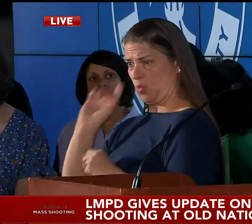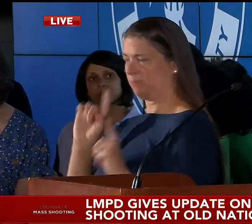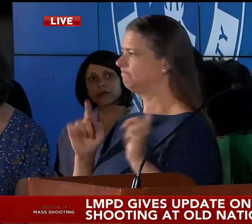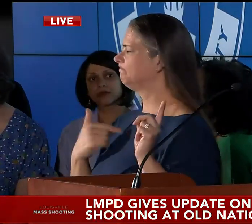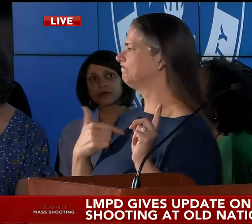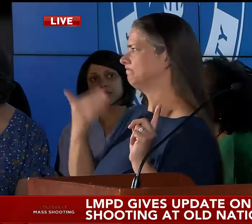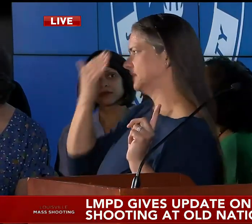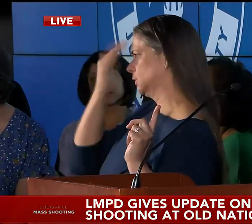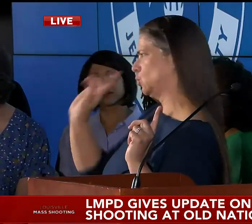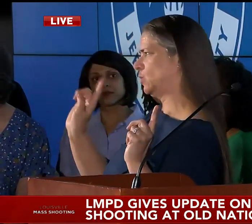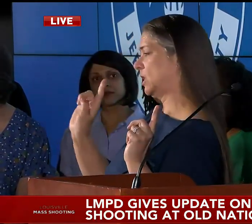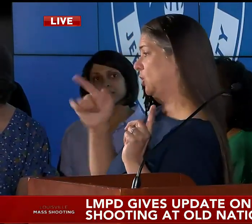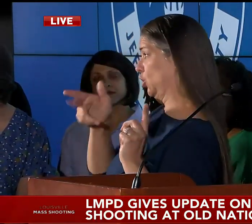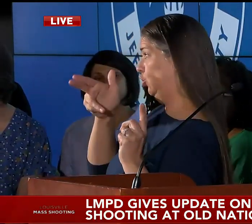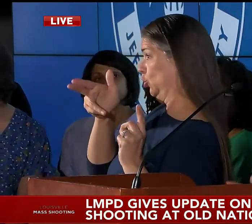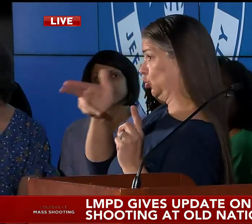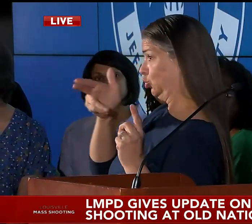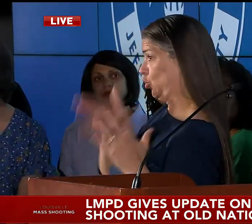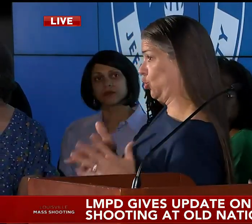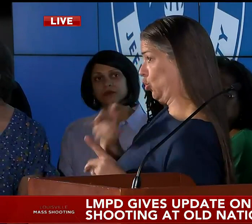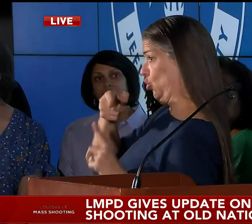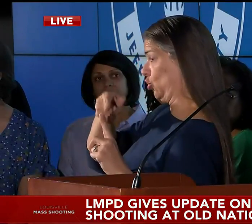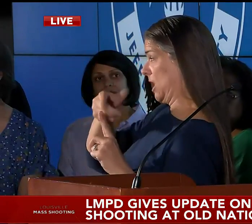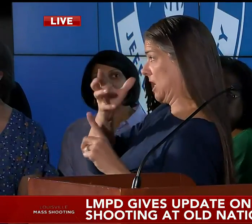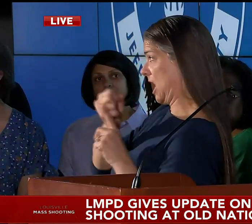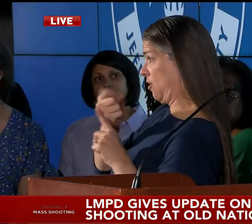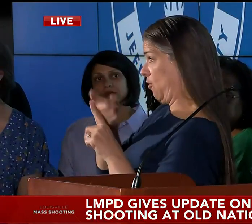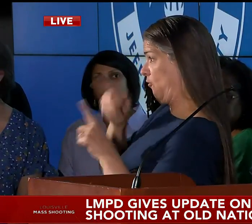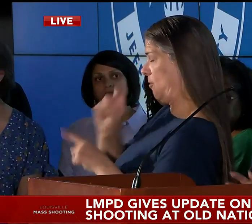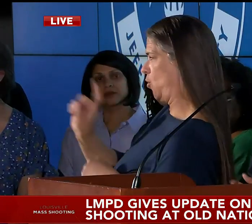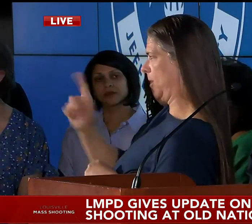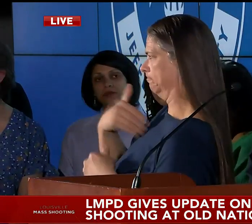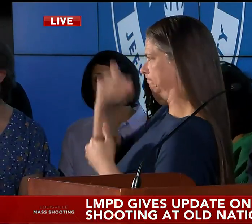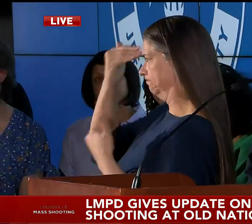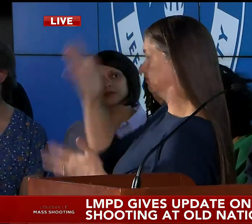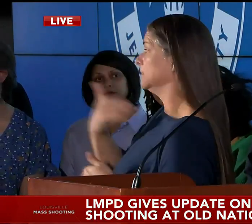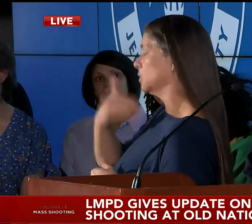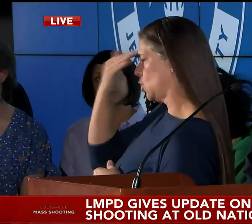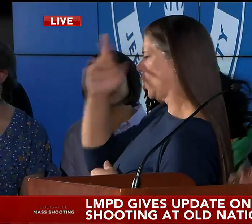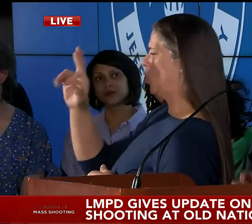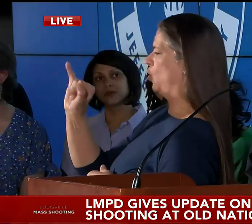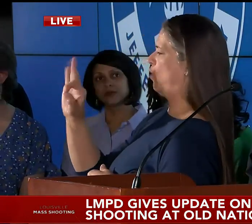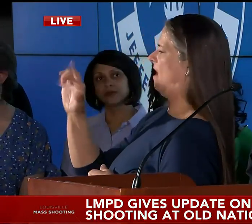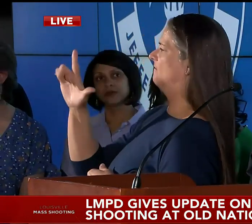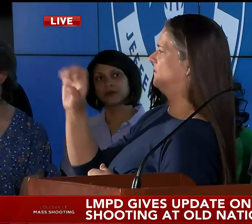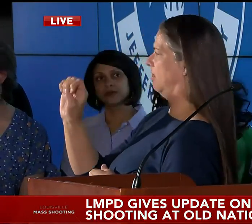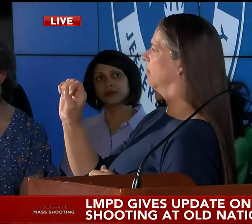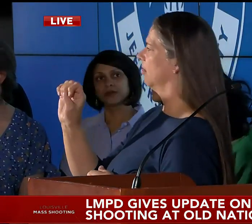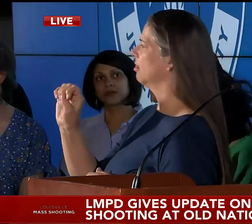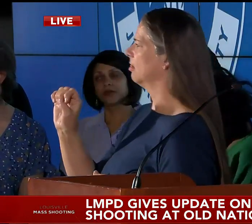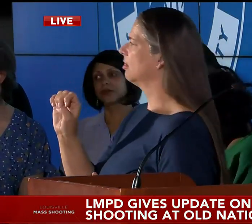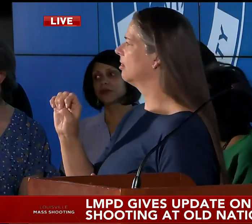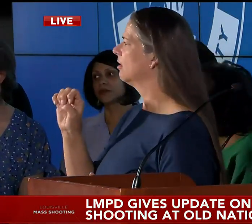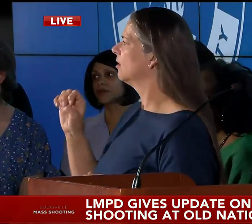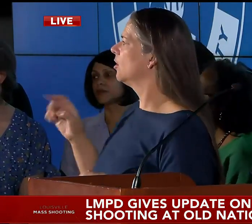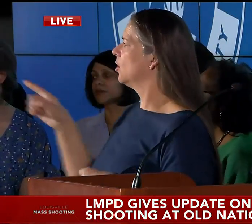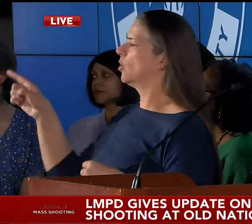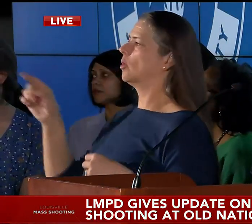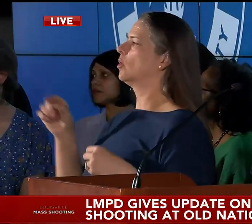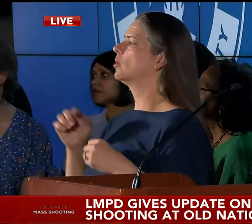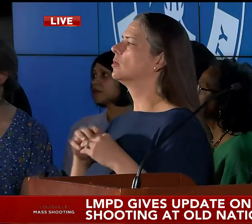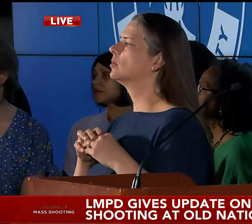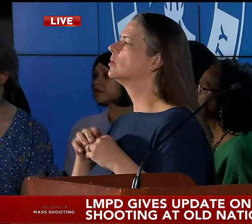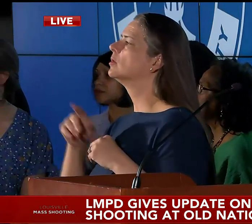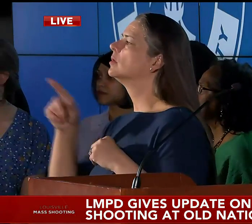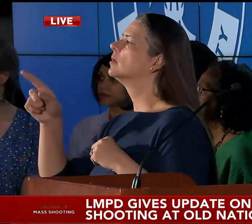I don't know where the shooter got the weapon from, but I just can say that it was a rifle used, as I mentioned earlier. Can you talk more about what